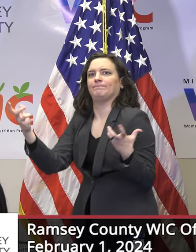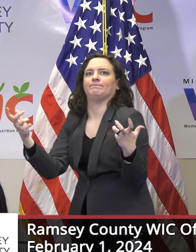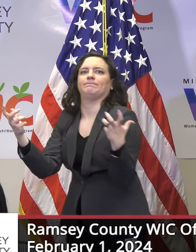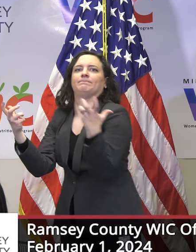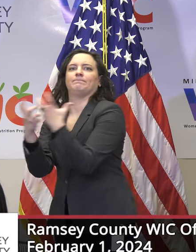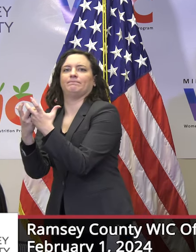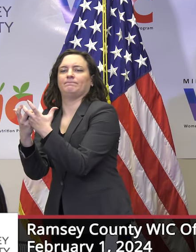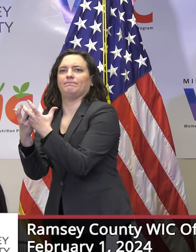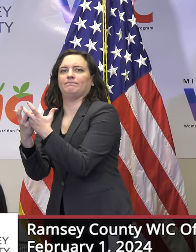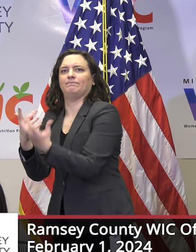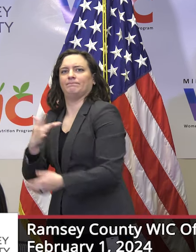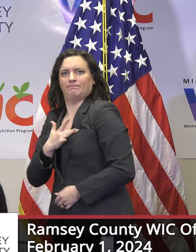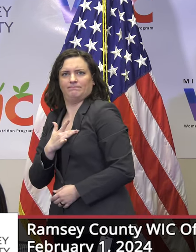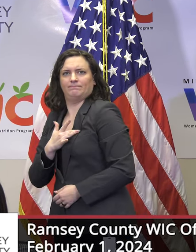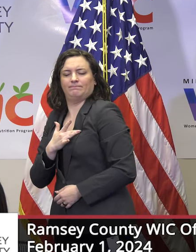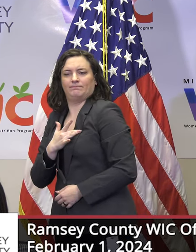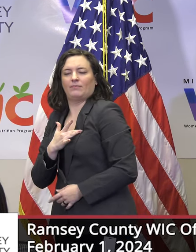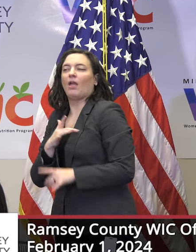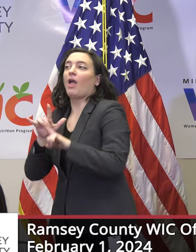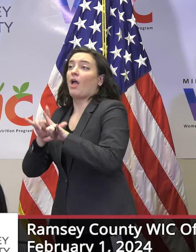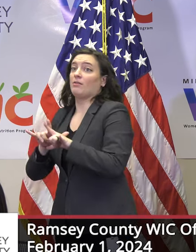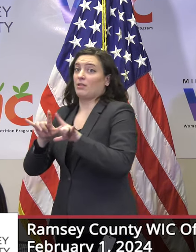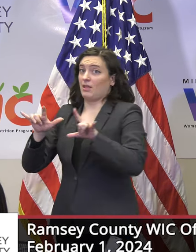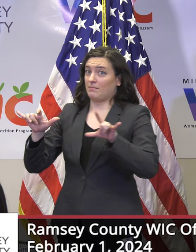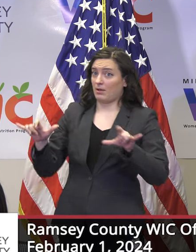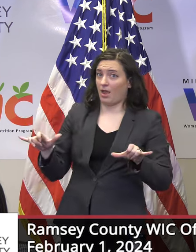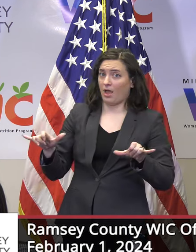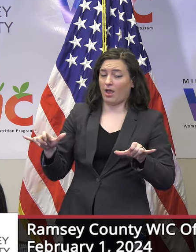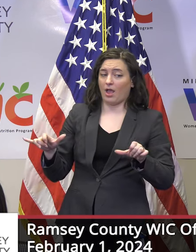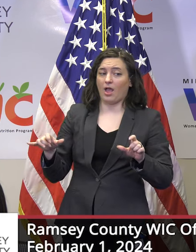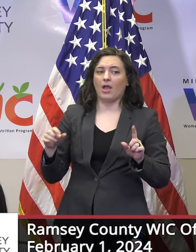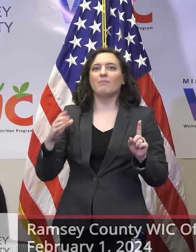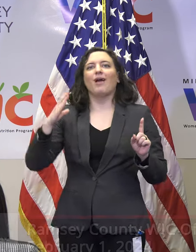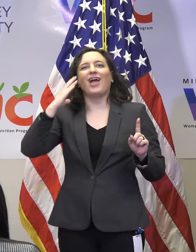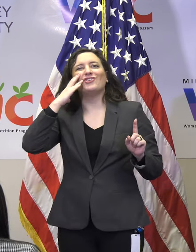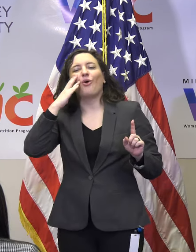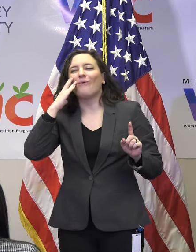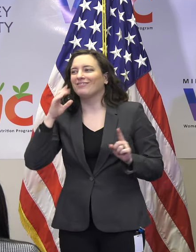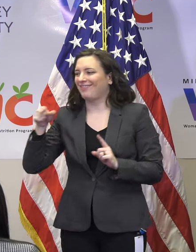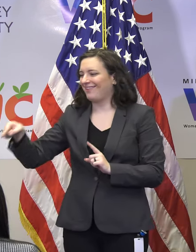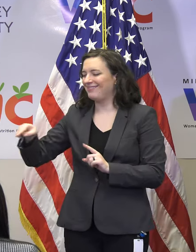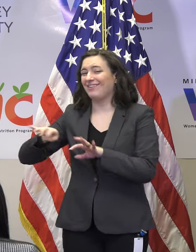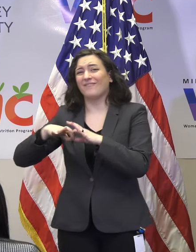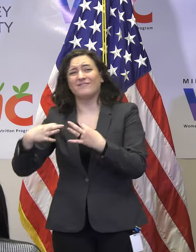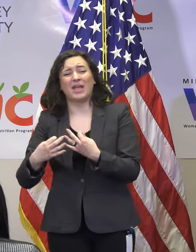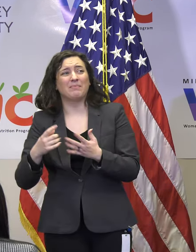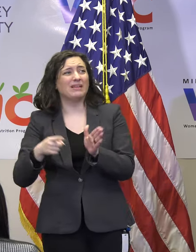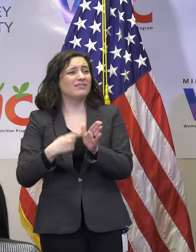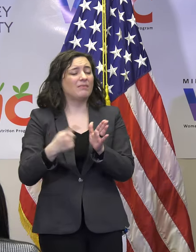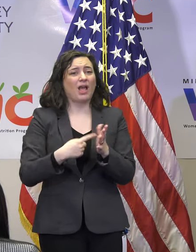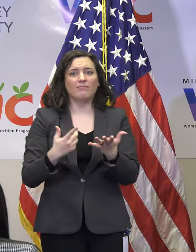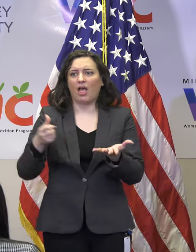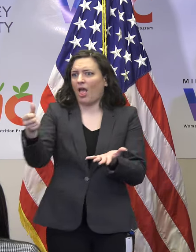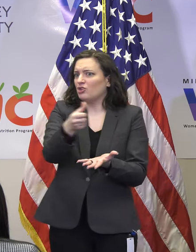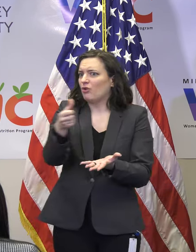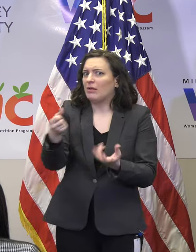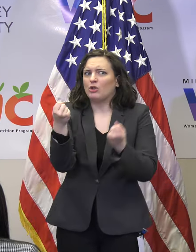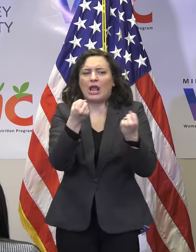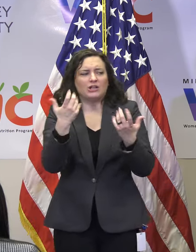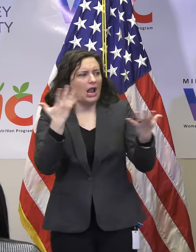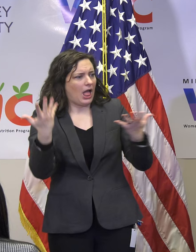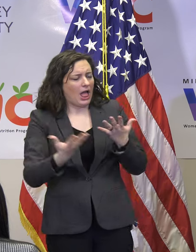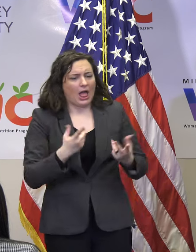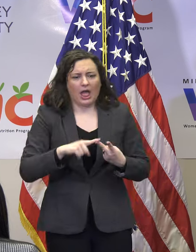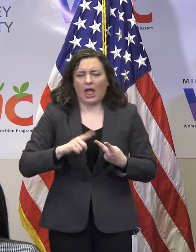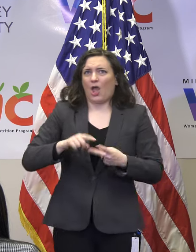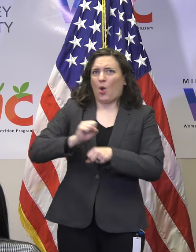same time recognizing that because some families are faced with transportation challenges or workforce schedules or